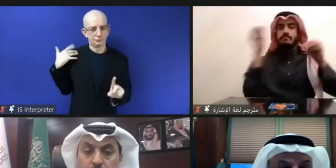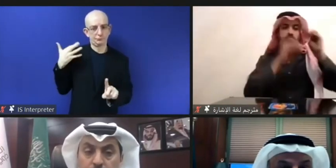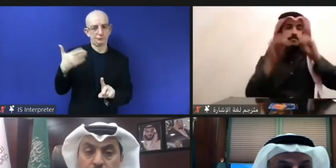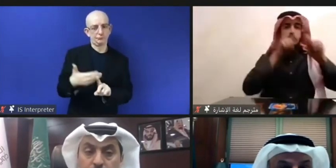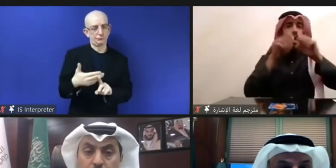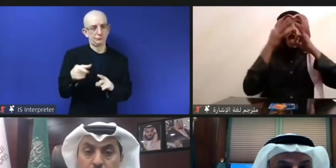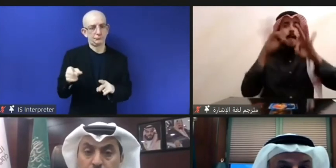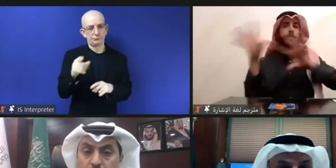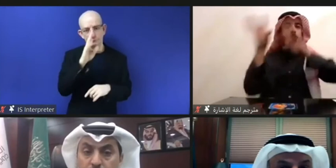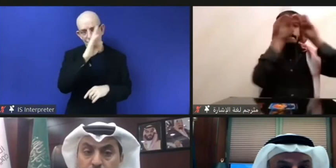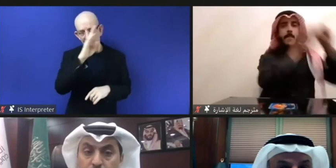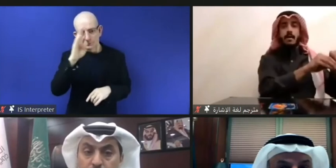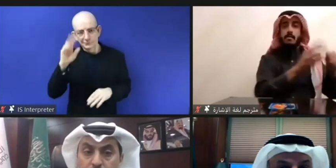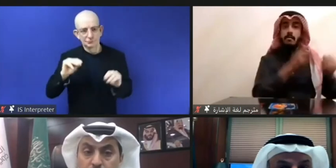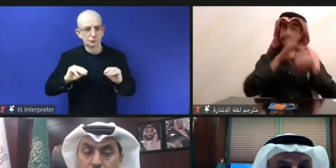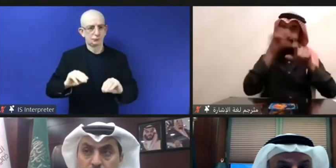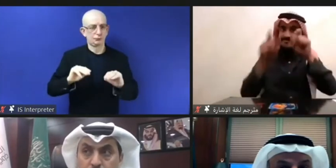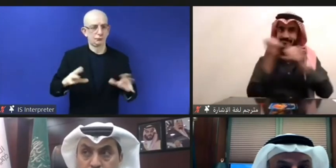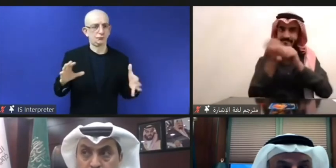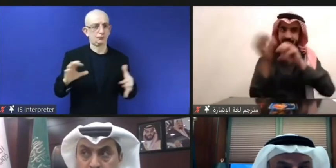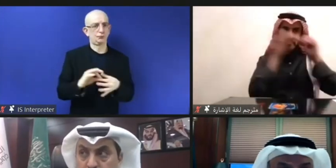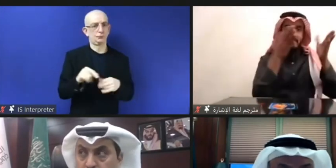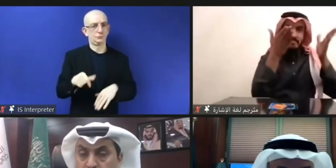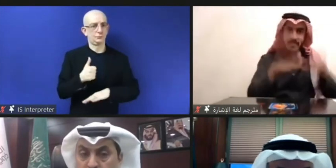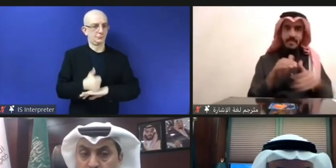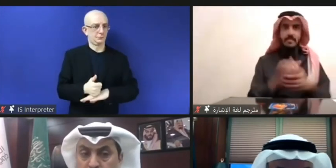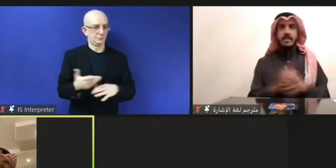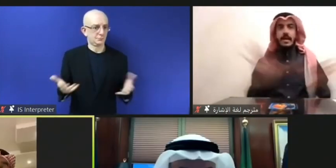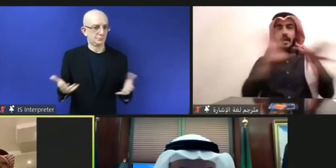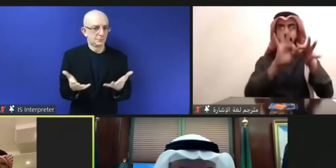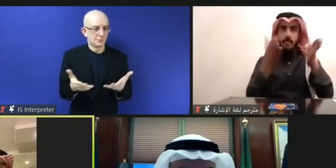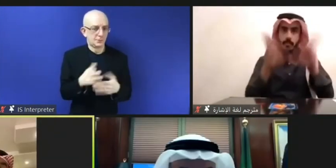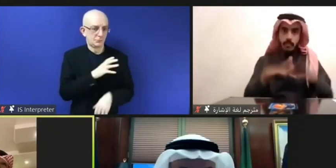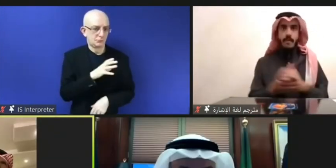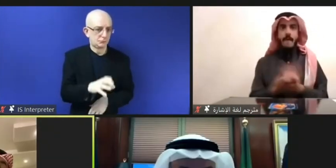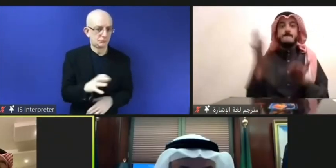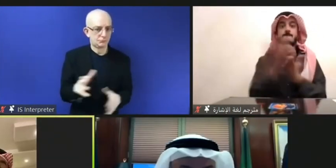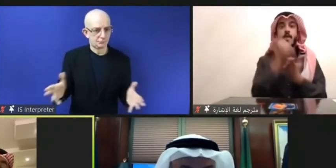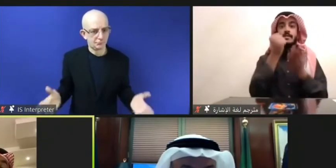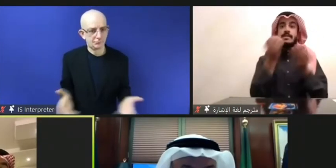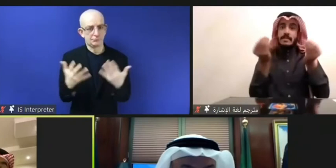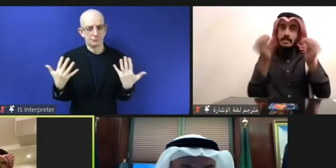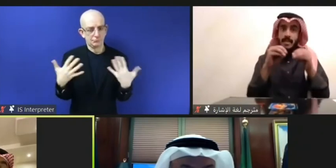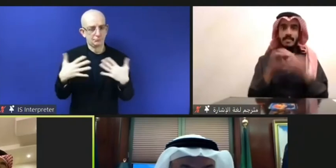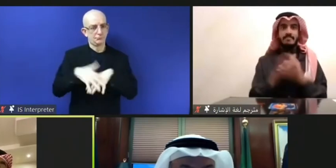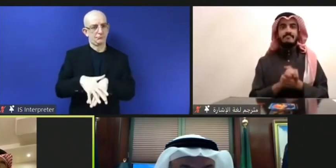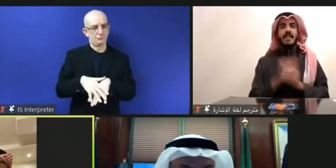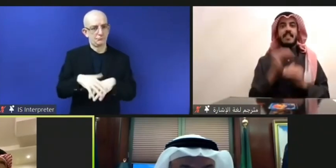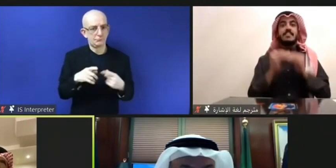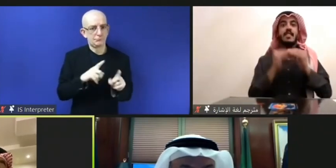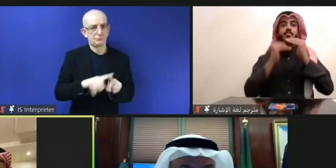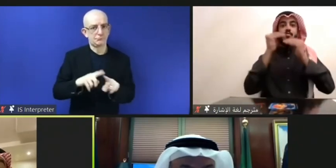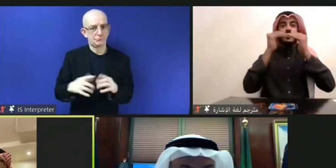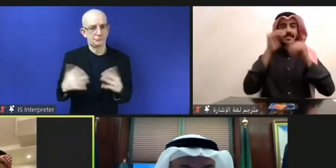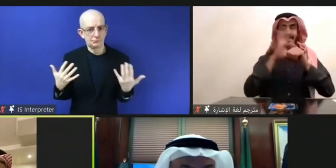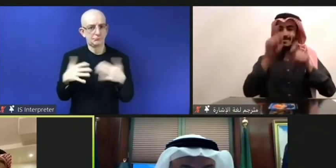empowerment, more integration, more engagement, and more chances to our beloved student